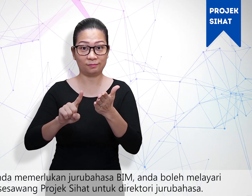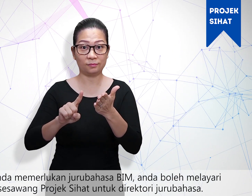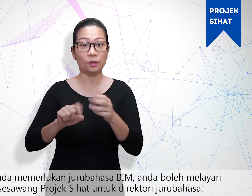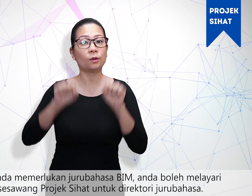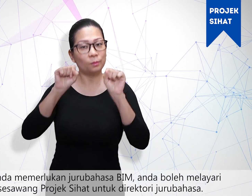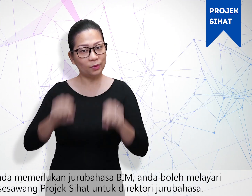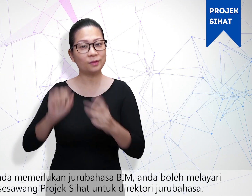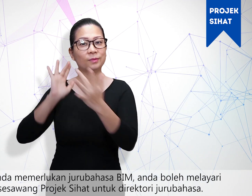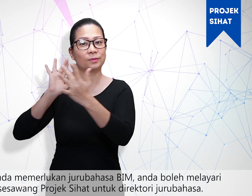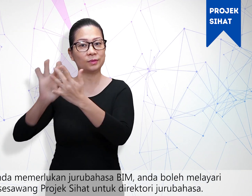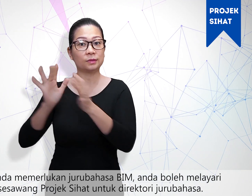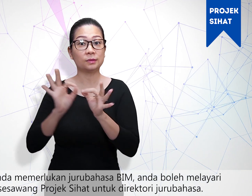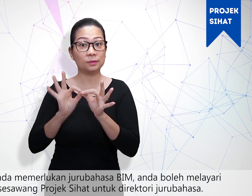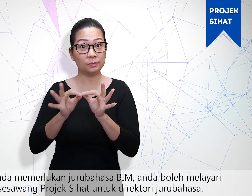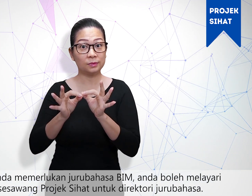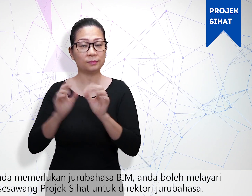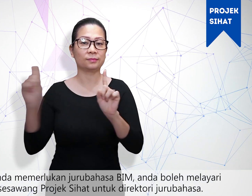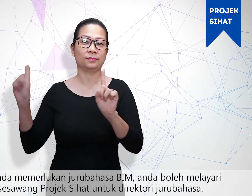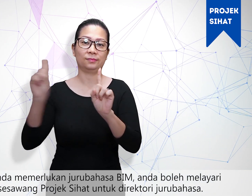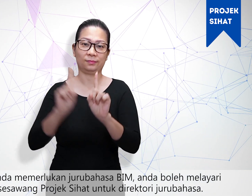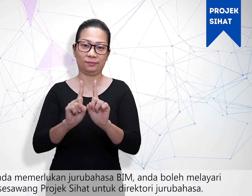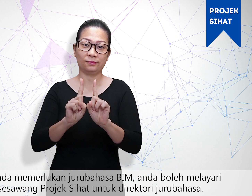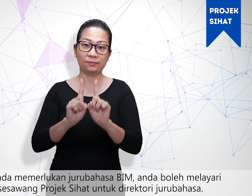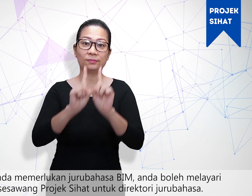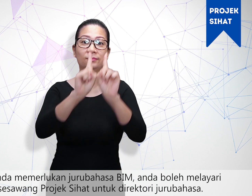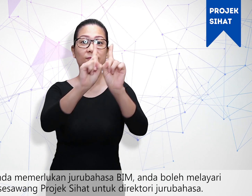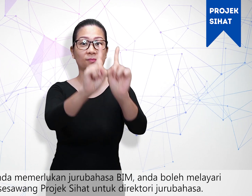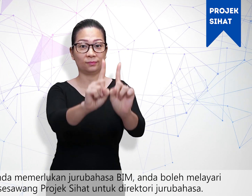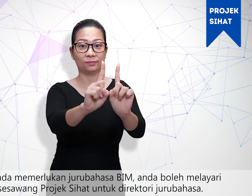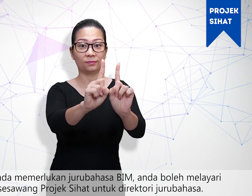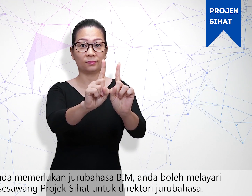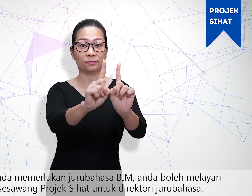If possible, arrange for a sign language interpreter to go with you.